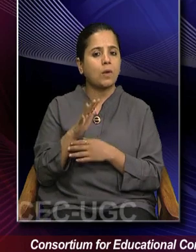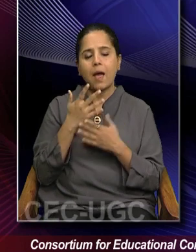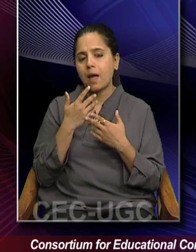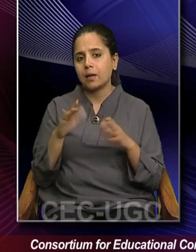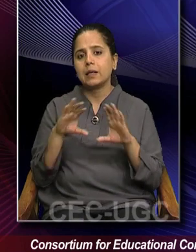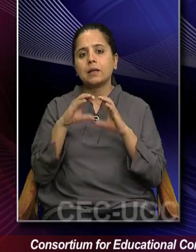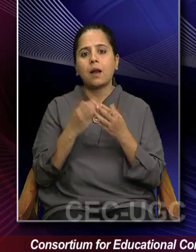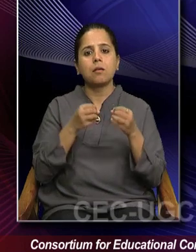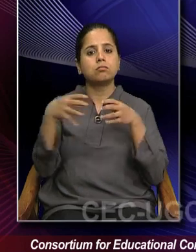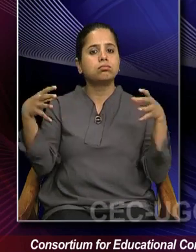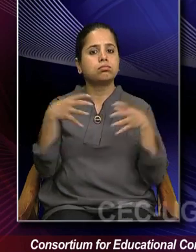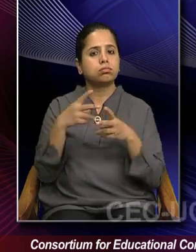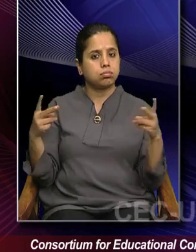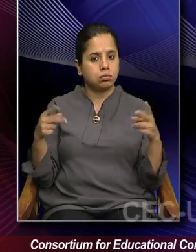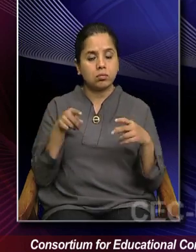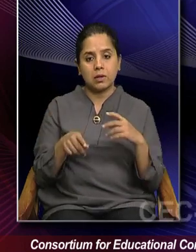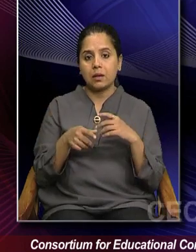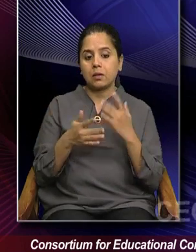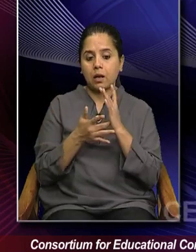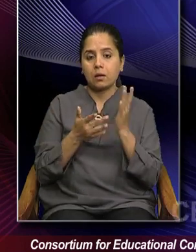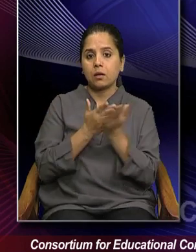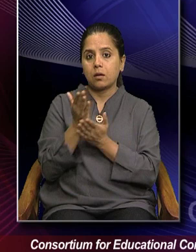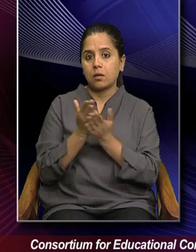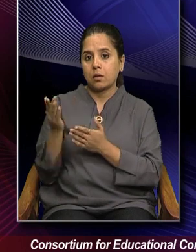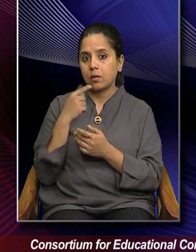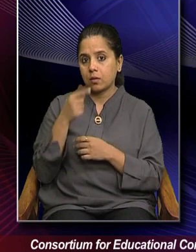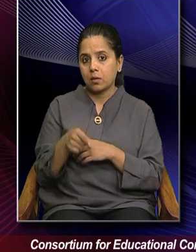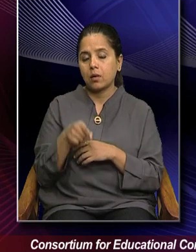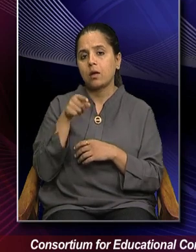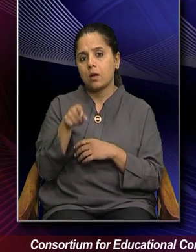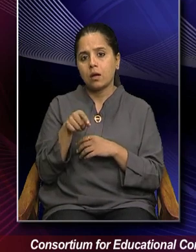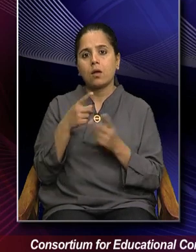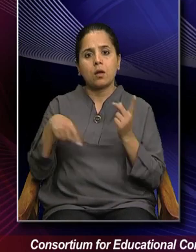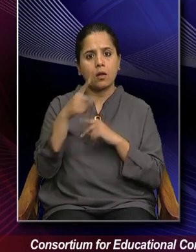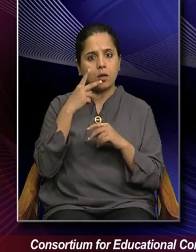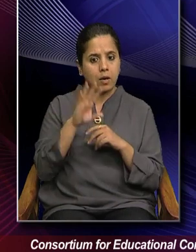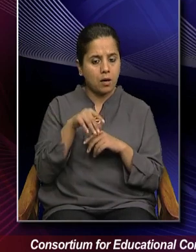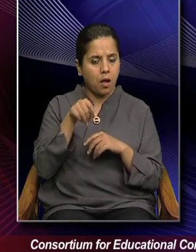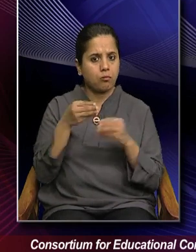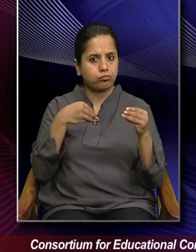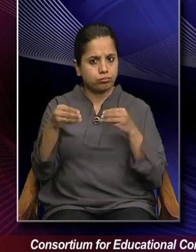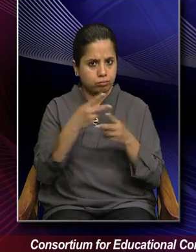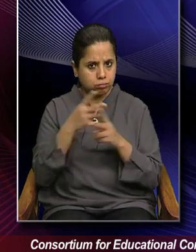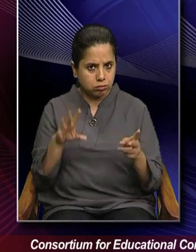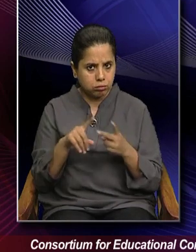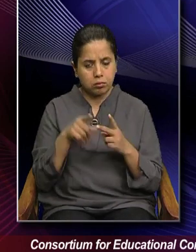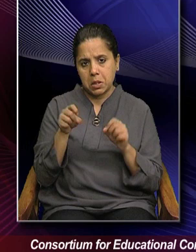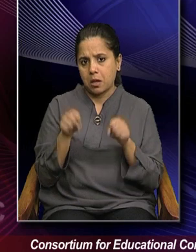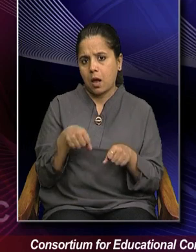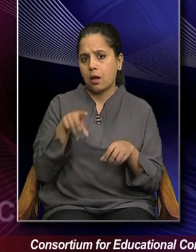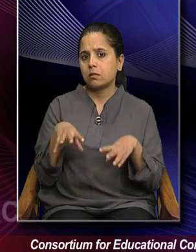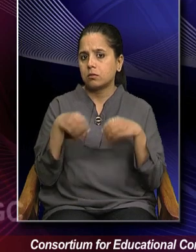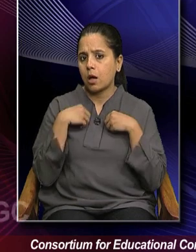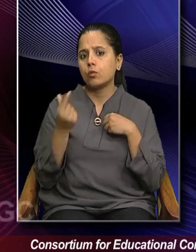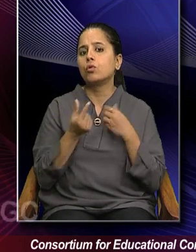class size. These techniques are vestigial, versatile and can be